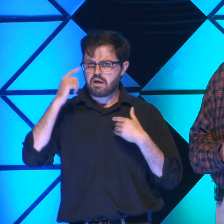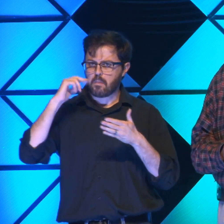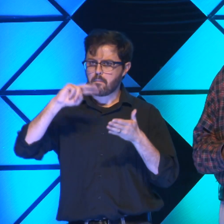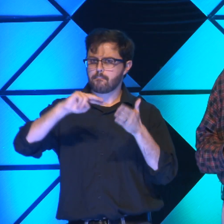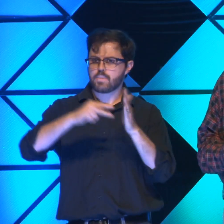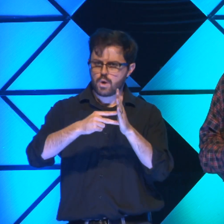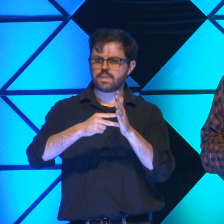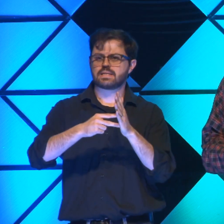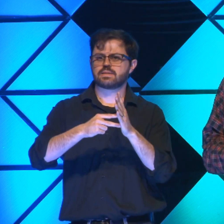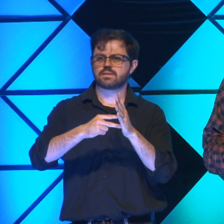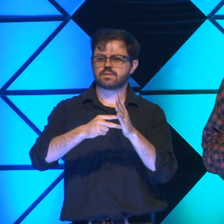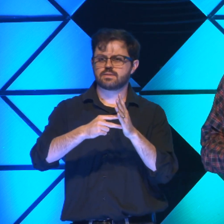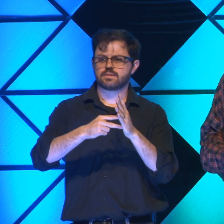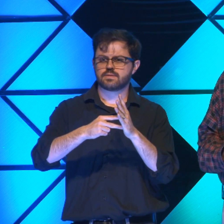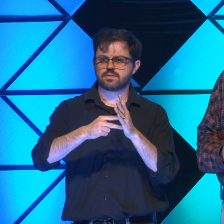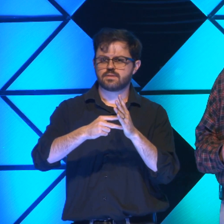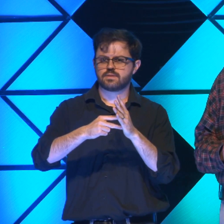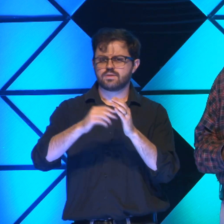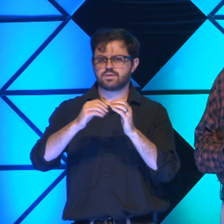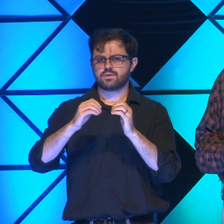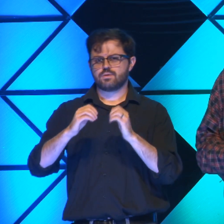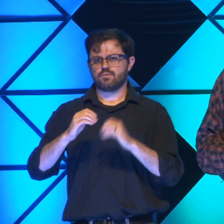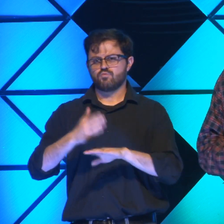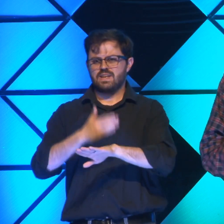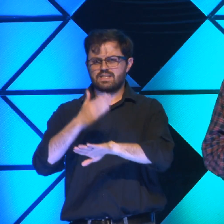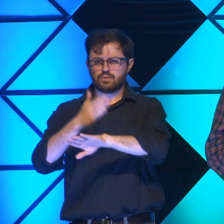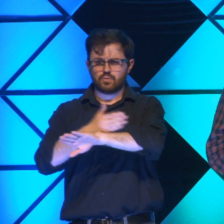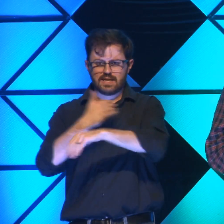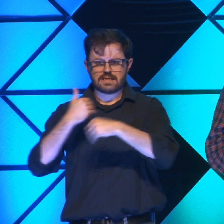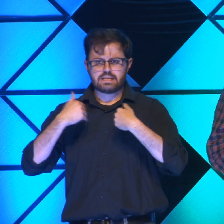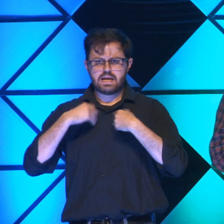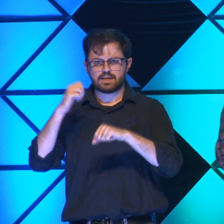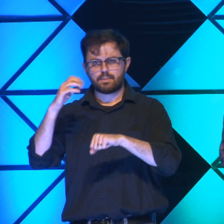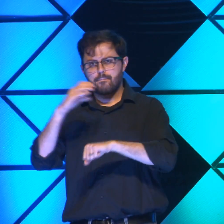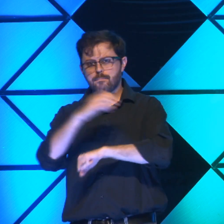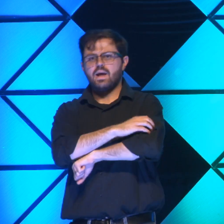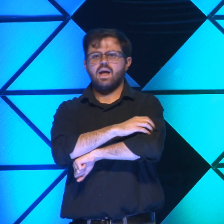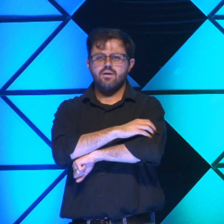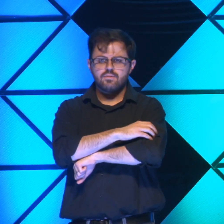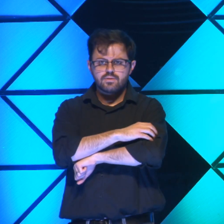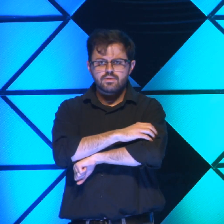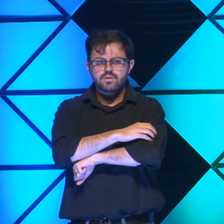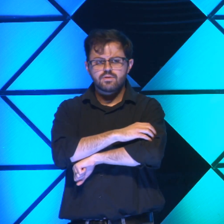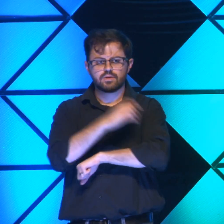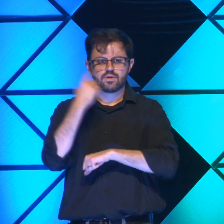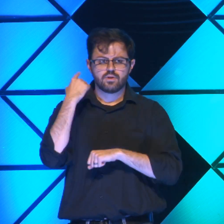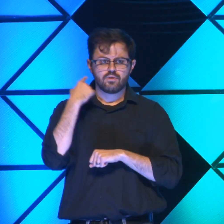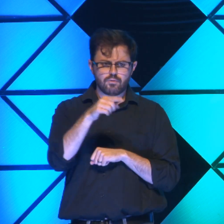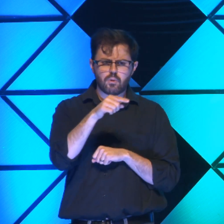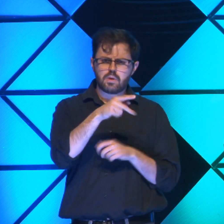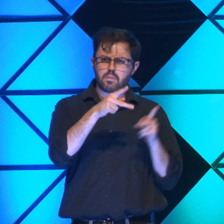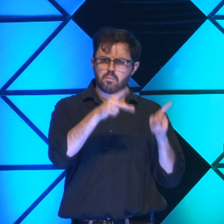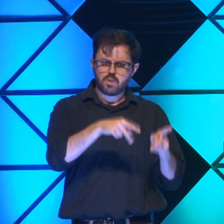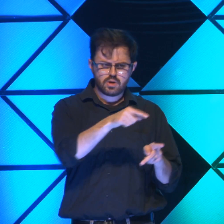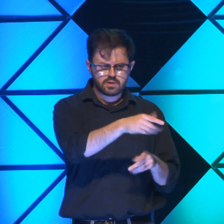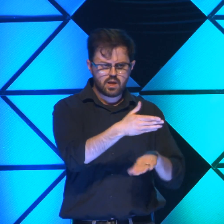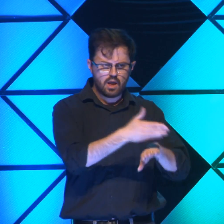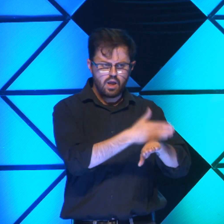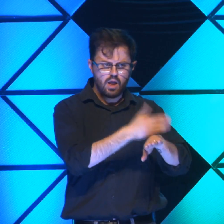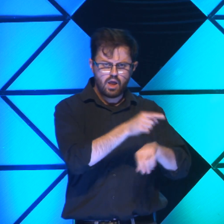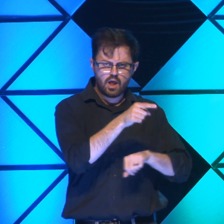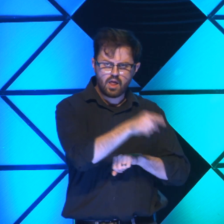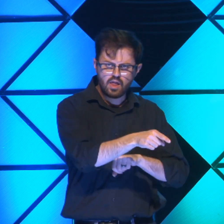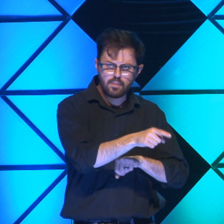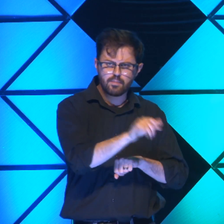Restoration has power. It has the power for those that are being restored, but it also has power